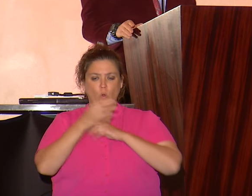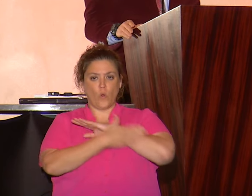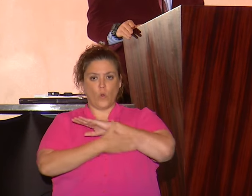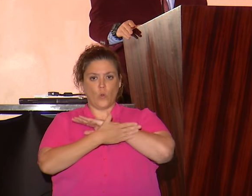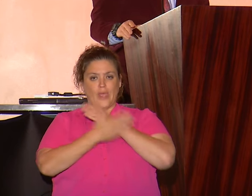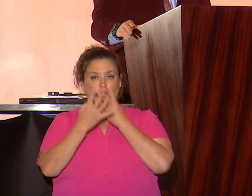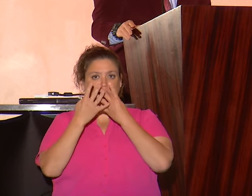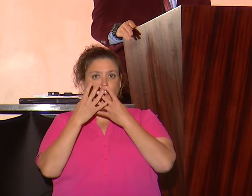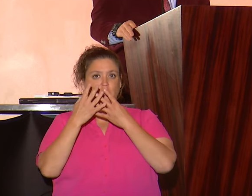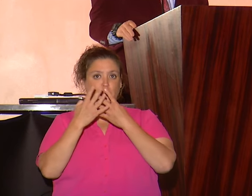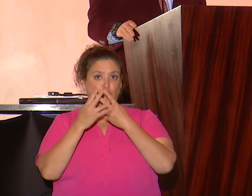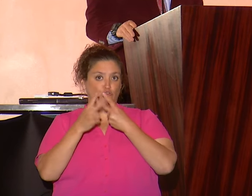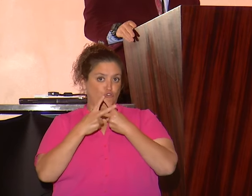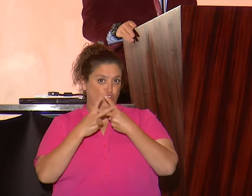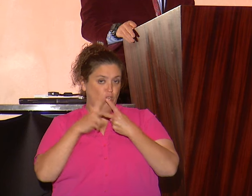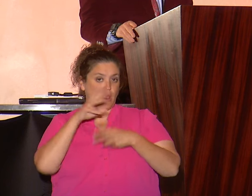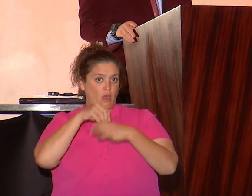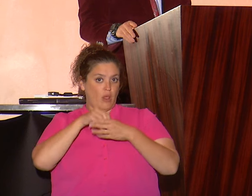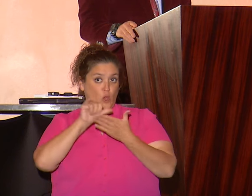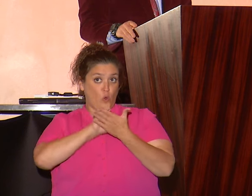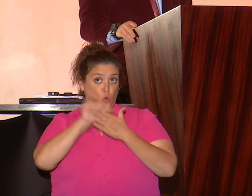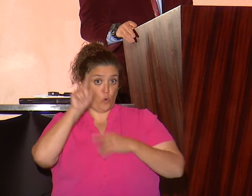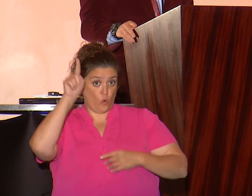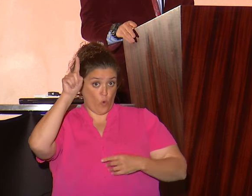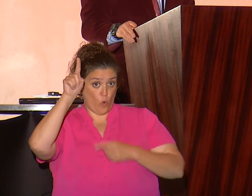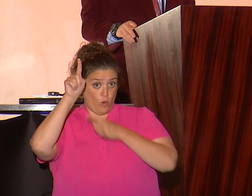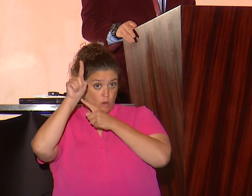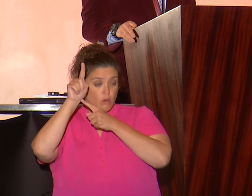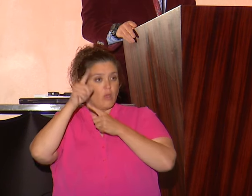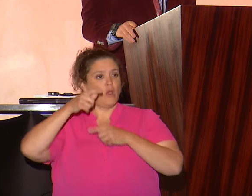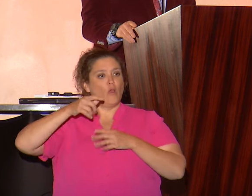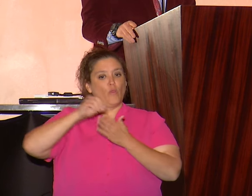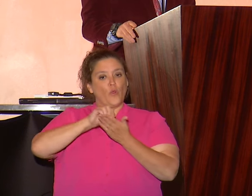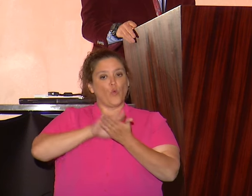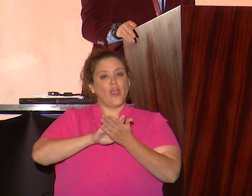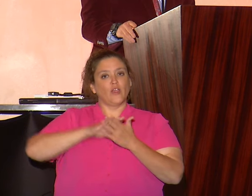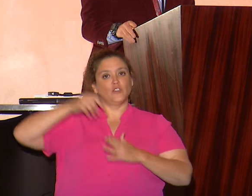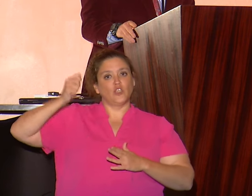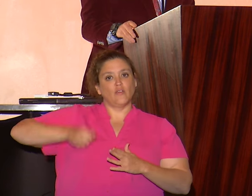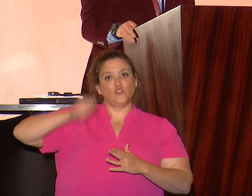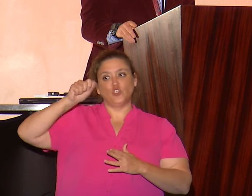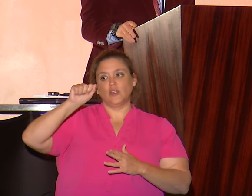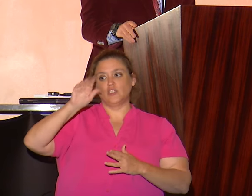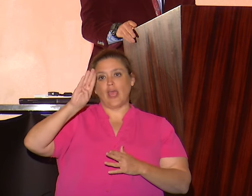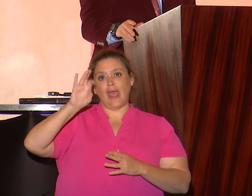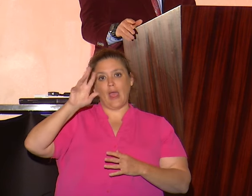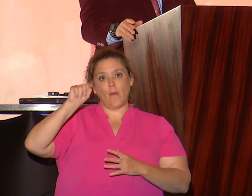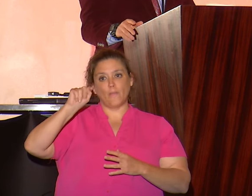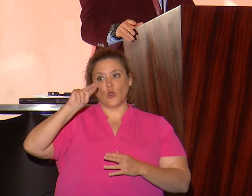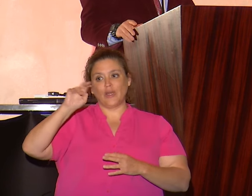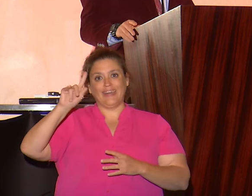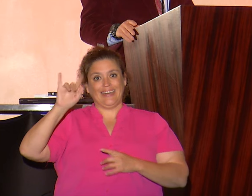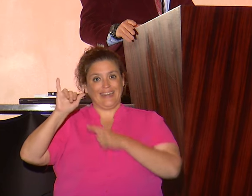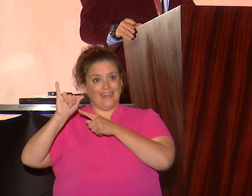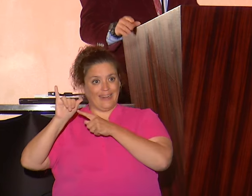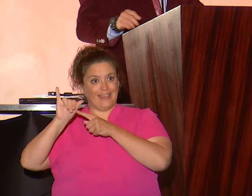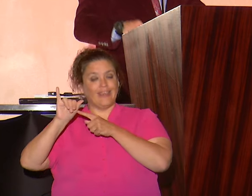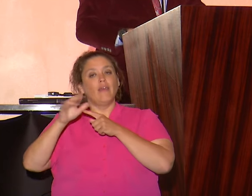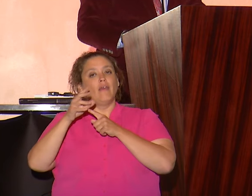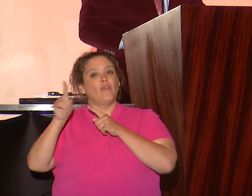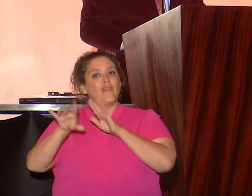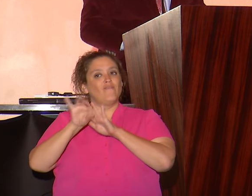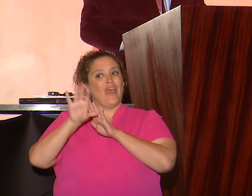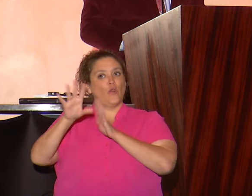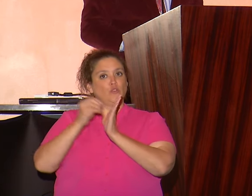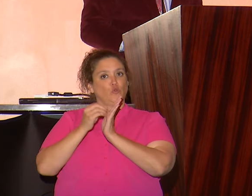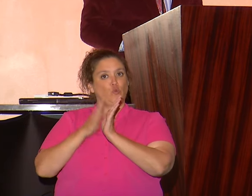Jail in upstate New York, the records of a Judge Albert Neely and Constable Philip DeZeng were found. These